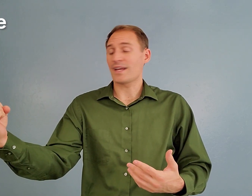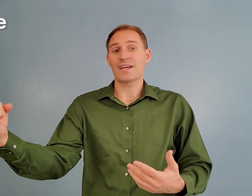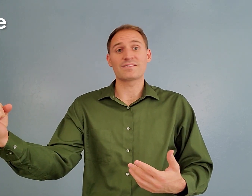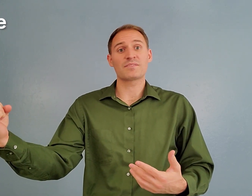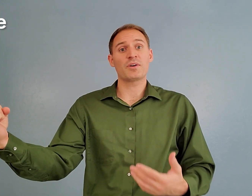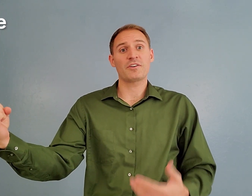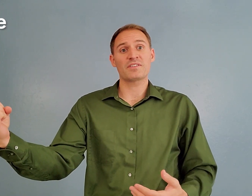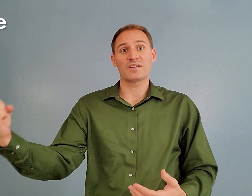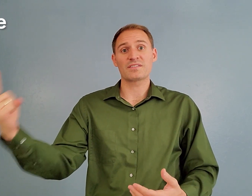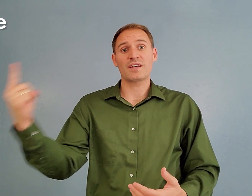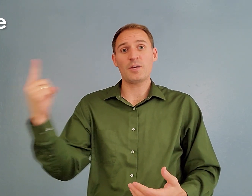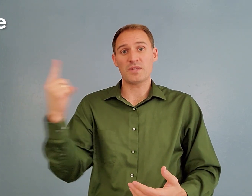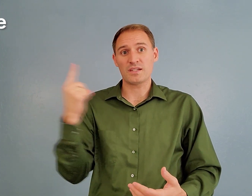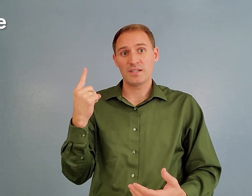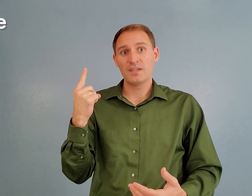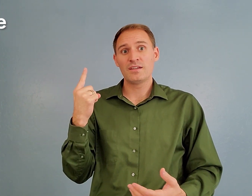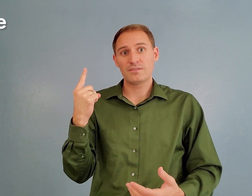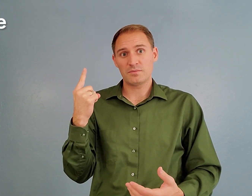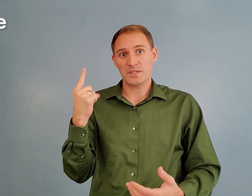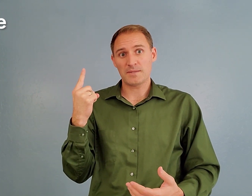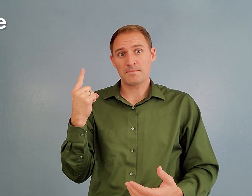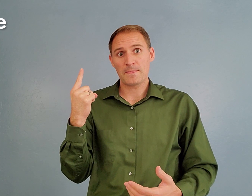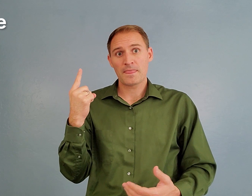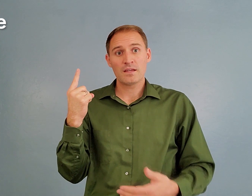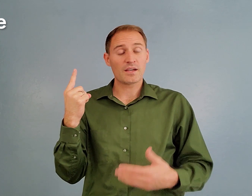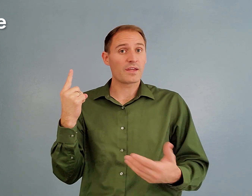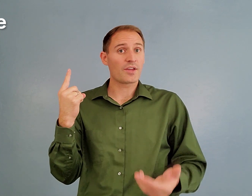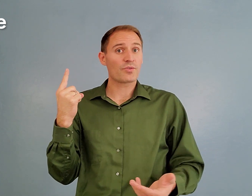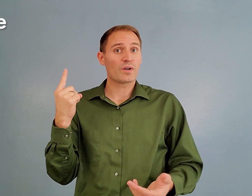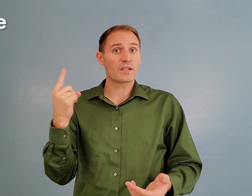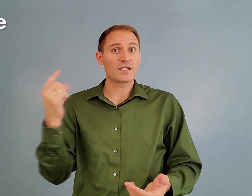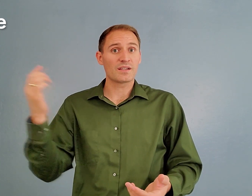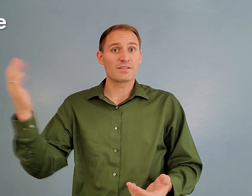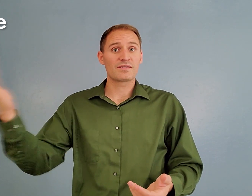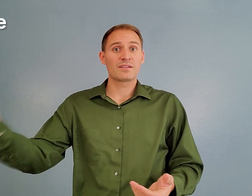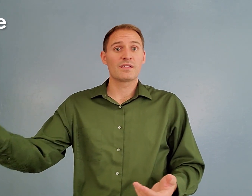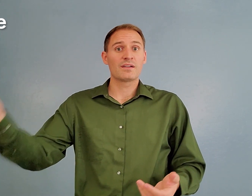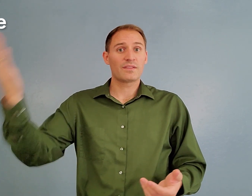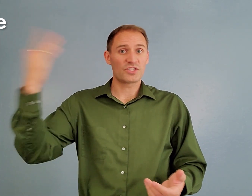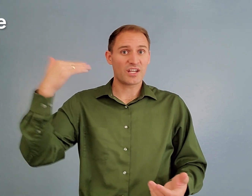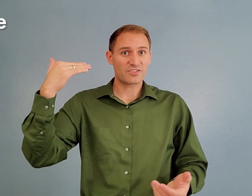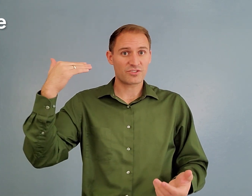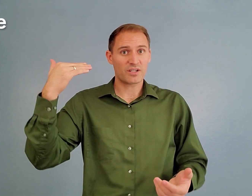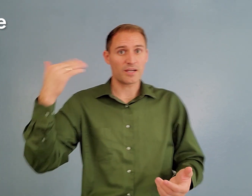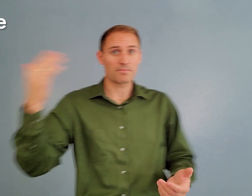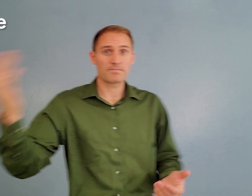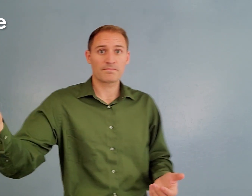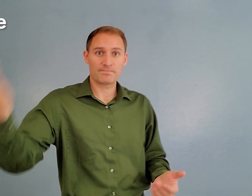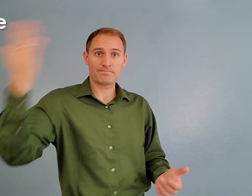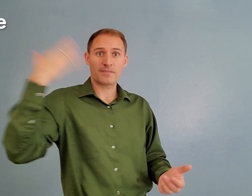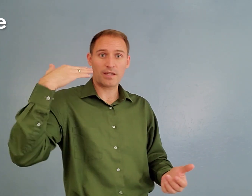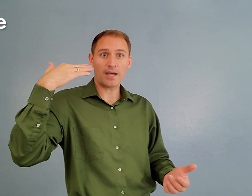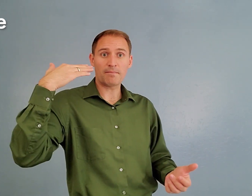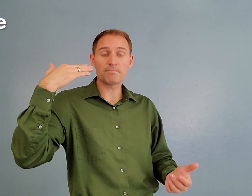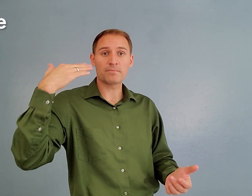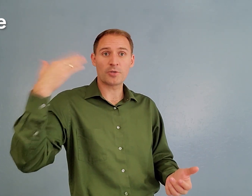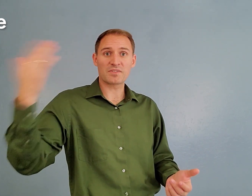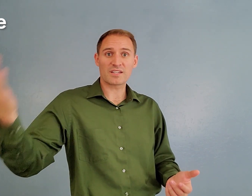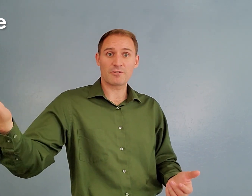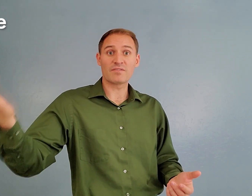as this person is coming to me. The other one is the gesture come, almost like you're